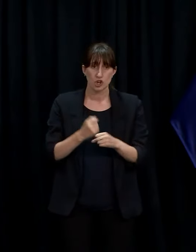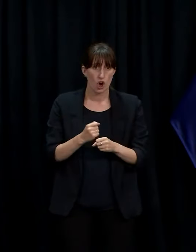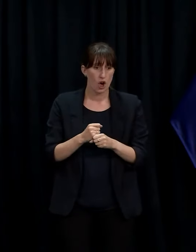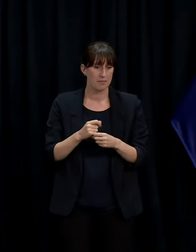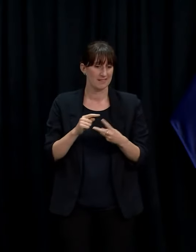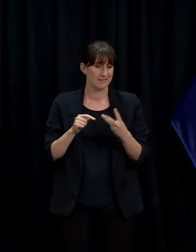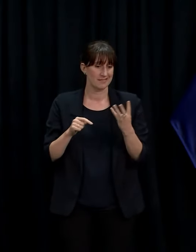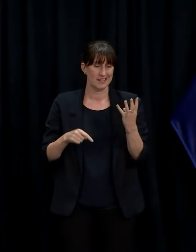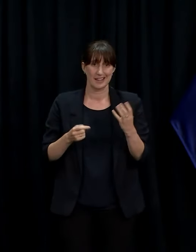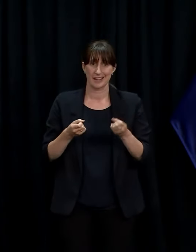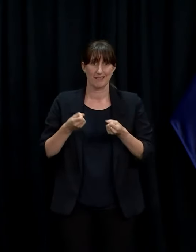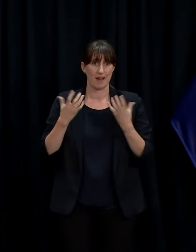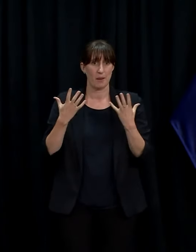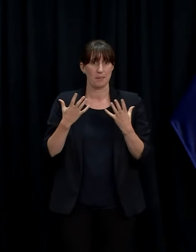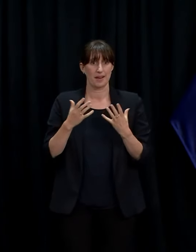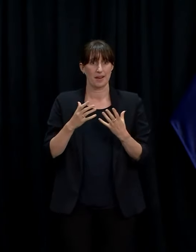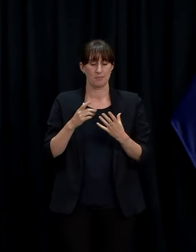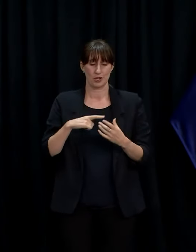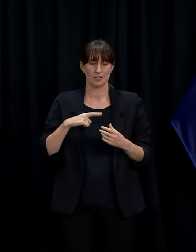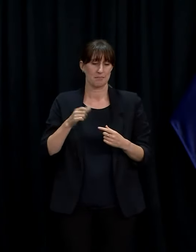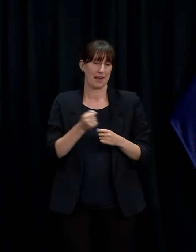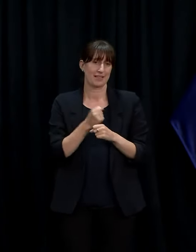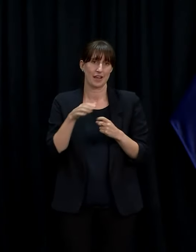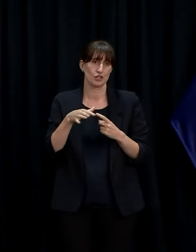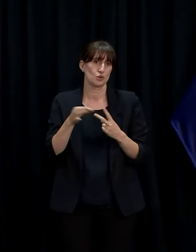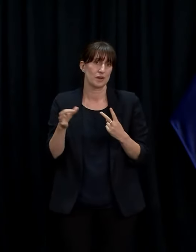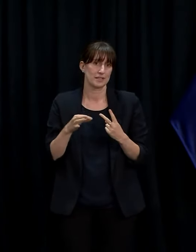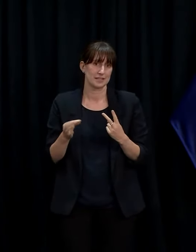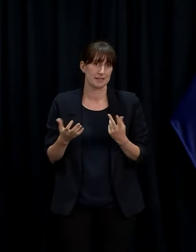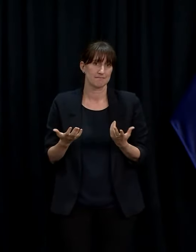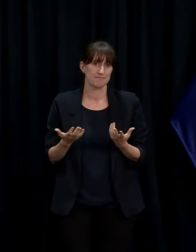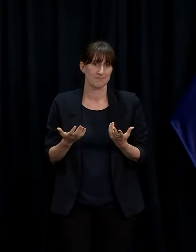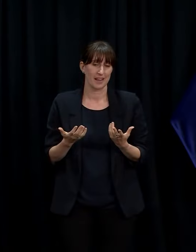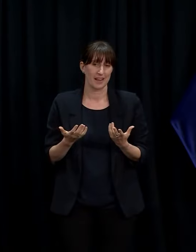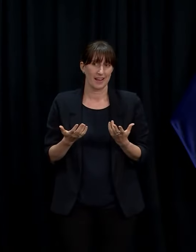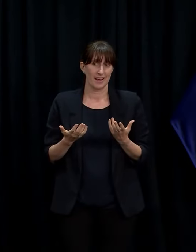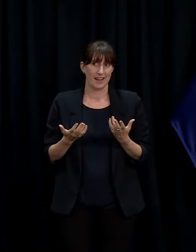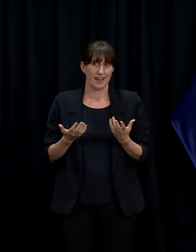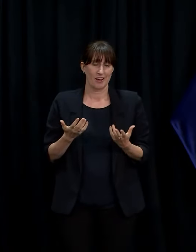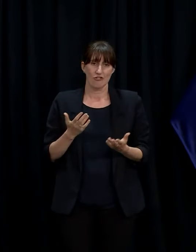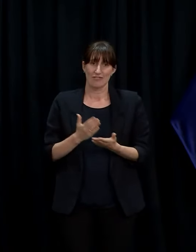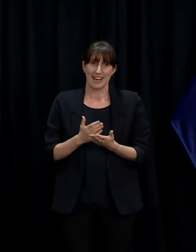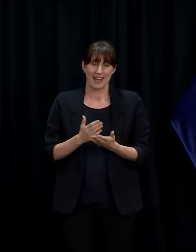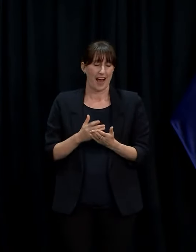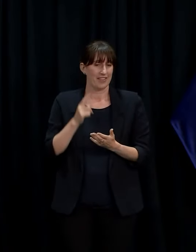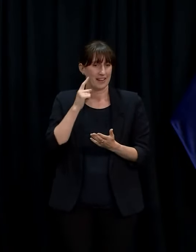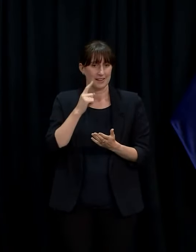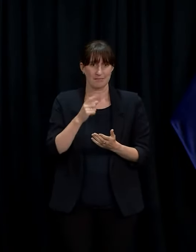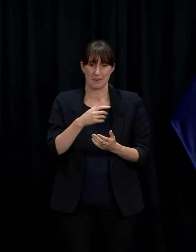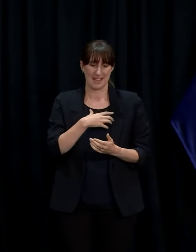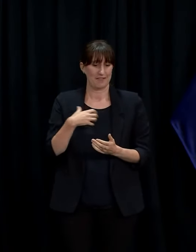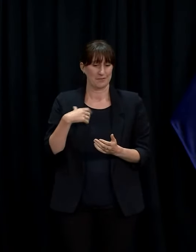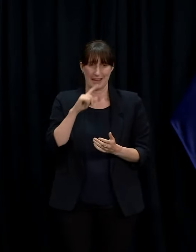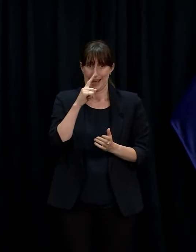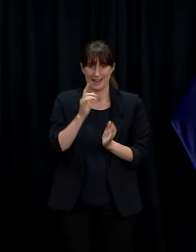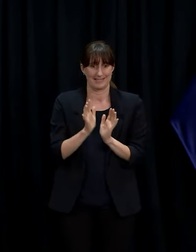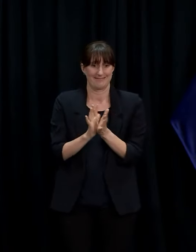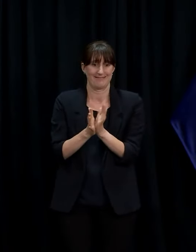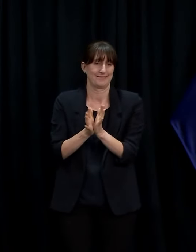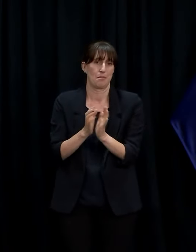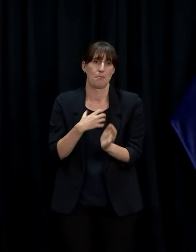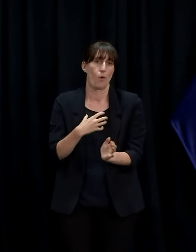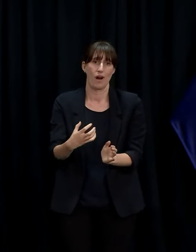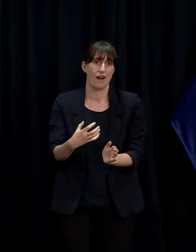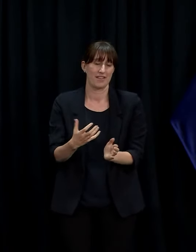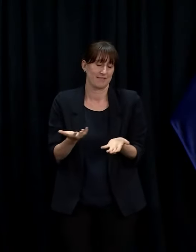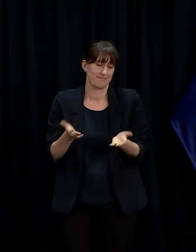on. If they've gone to that length already, I'm not sure that there's much that more government can do to convince them to be